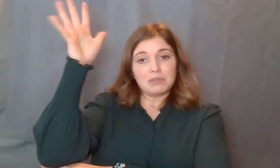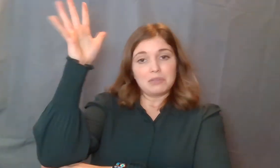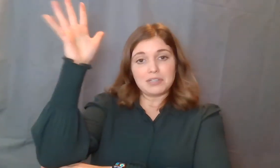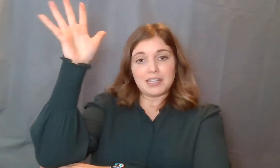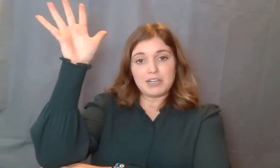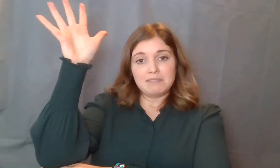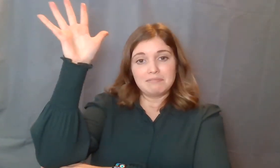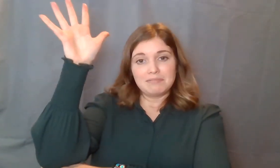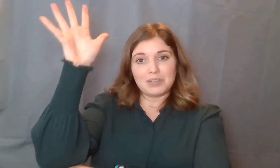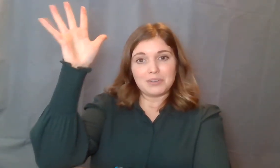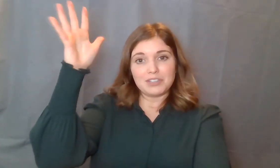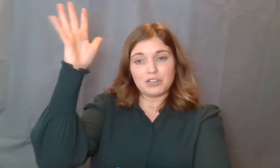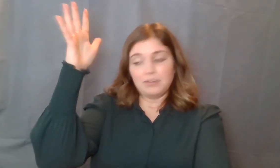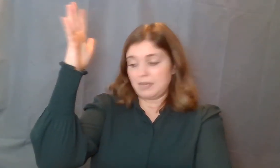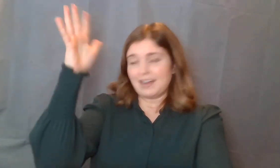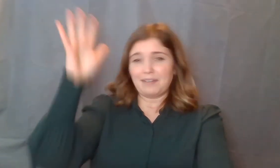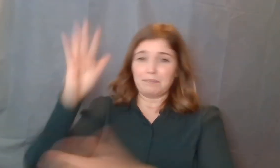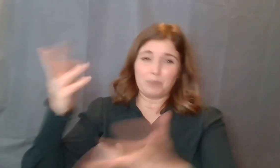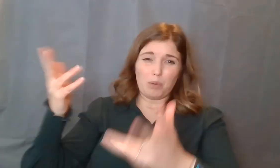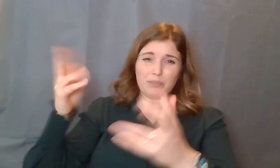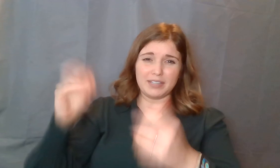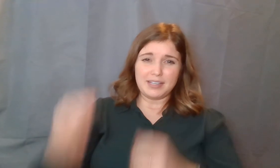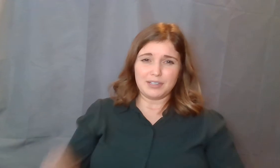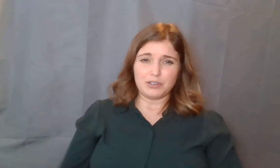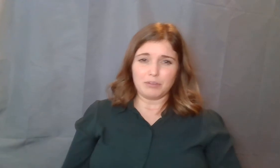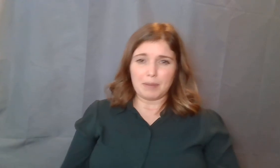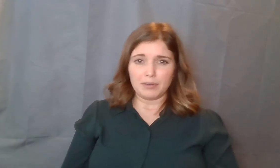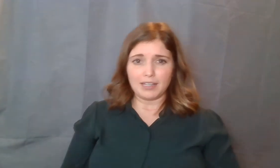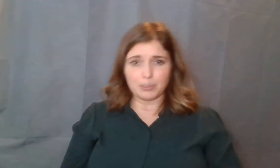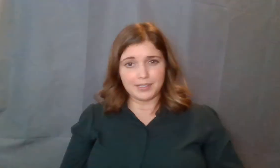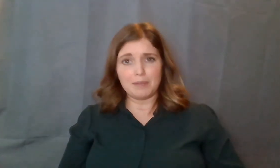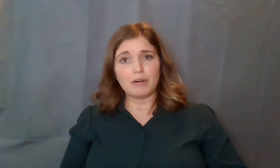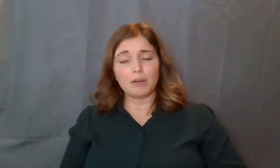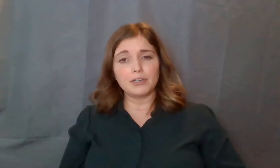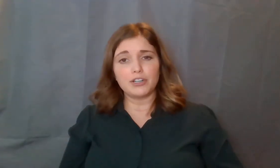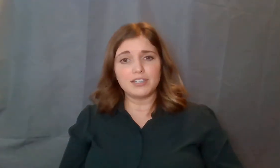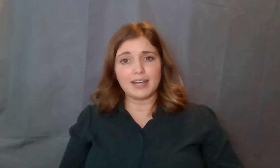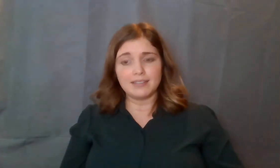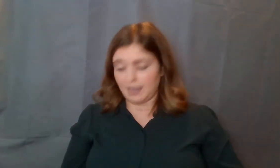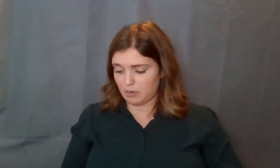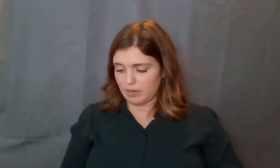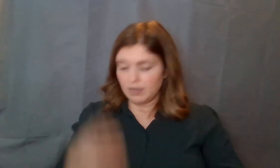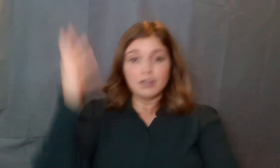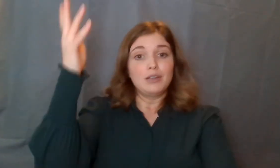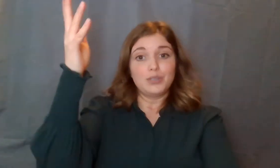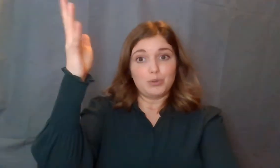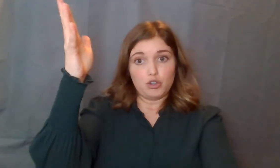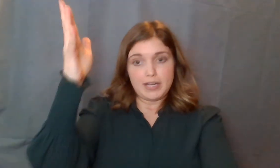looks like a tree. So it should be hopefully easier to remember. That's what they say about arbitrary signs anyway. So tree.